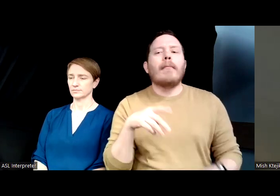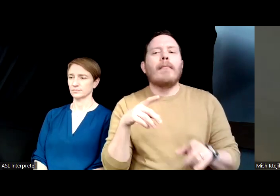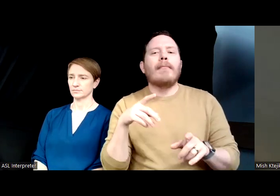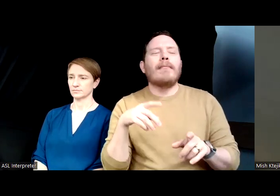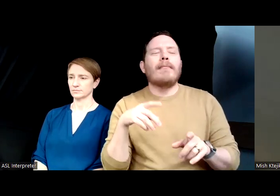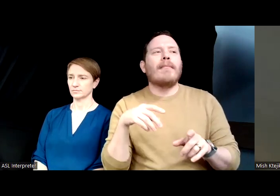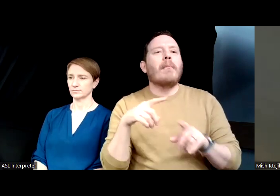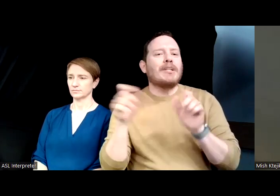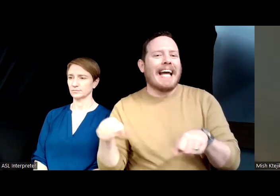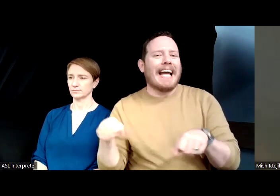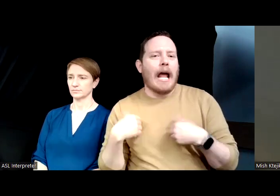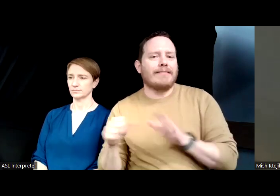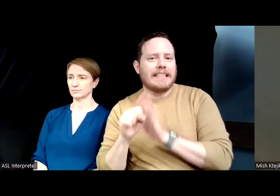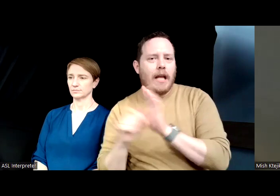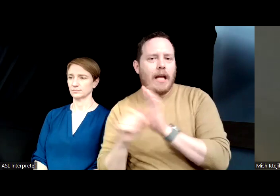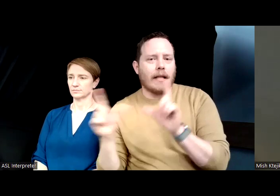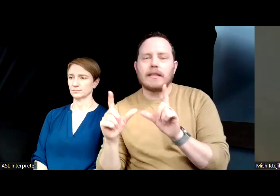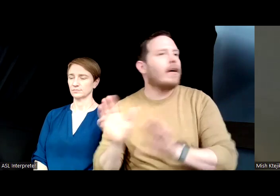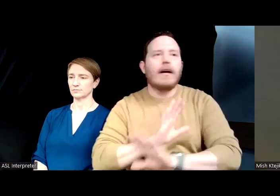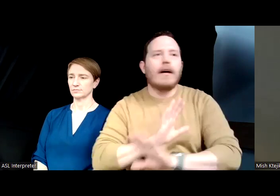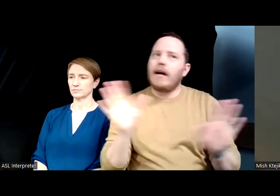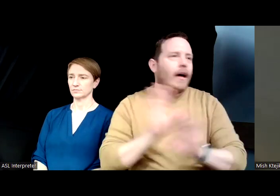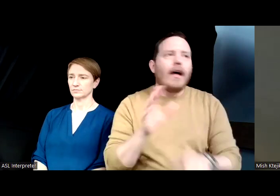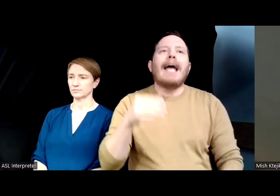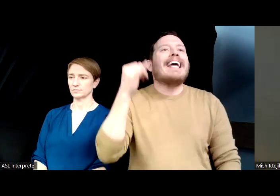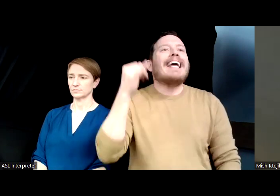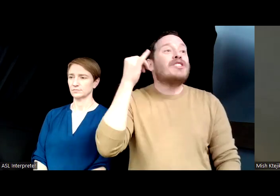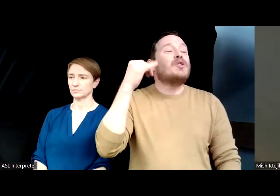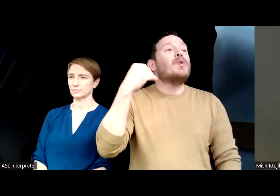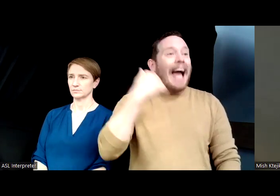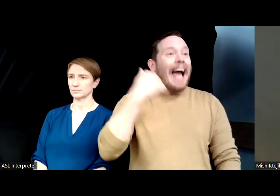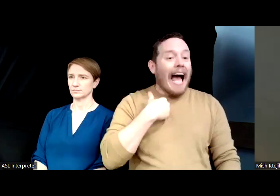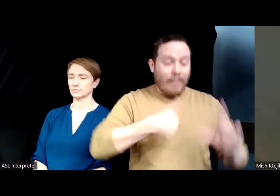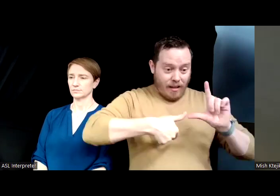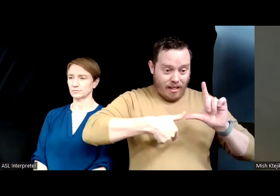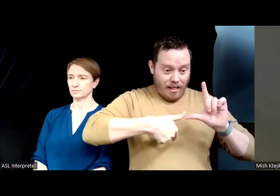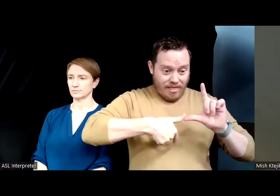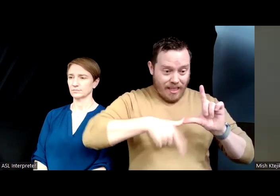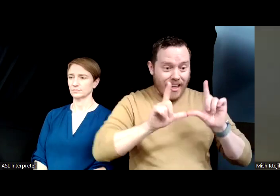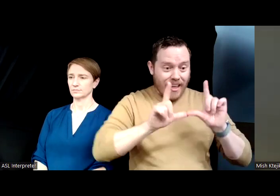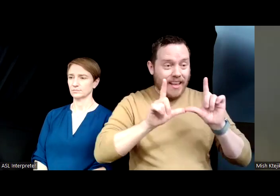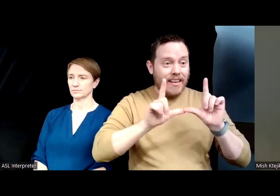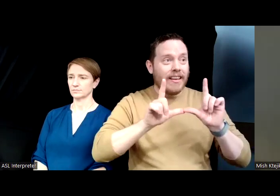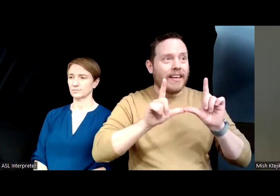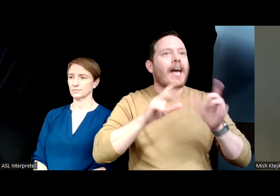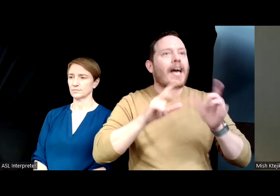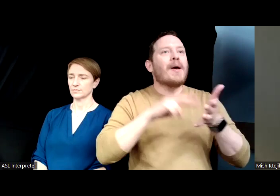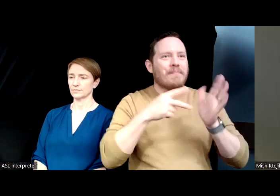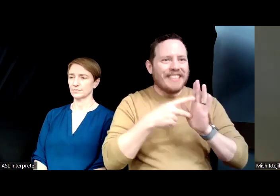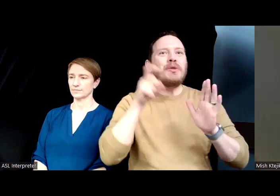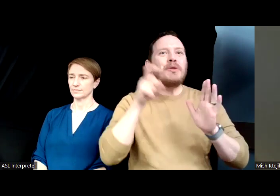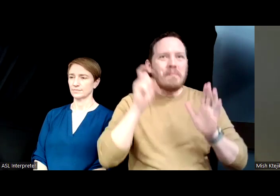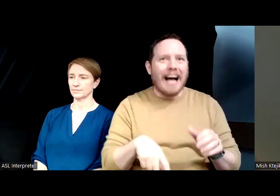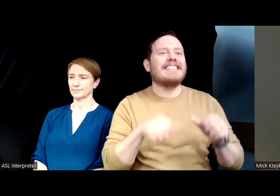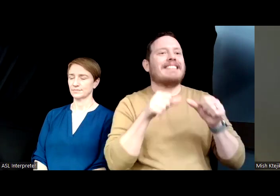be a national member. But if I have the state license, that'll be good enough. I won't need the RID or